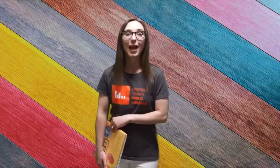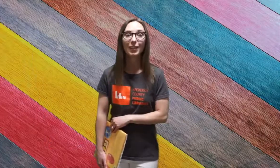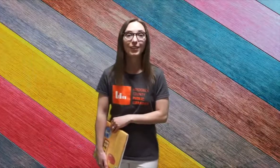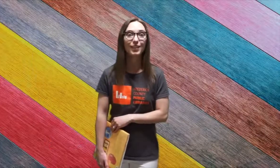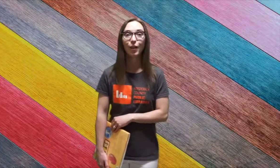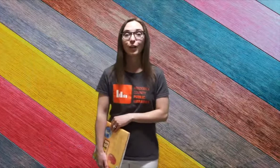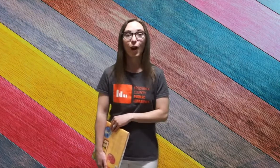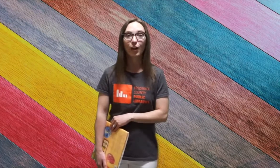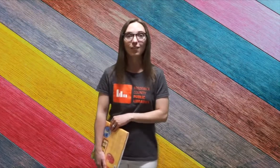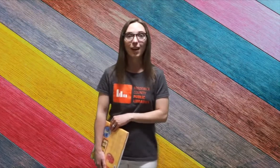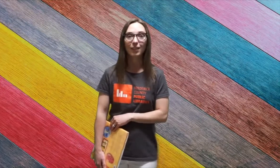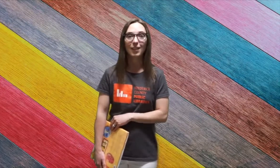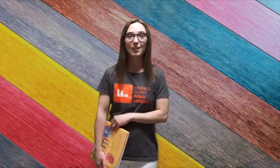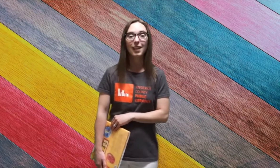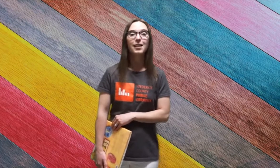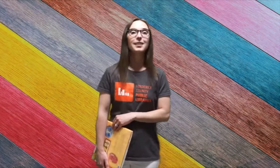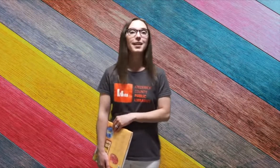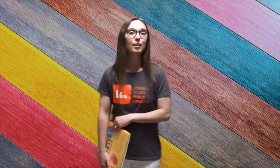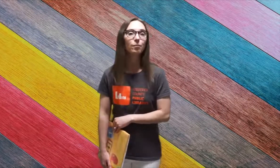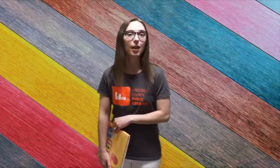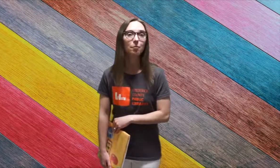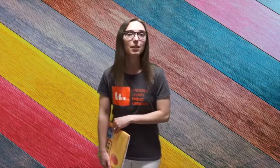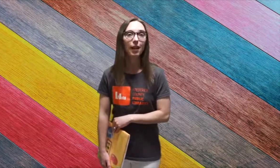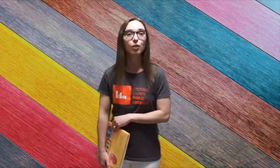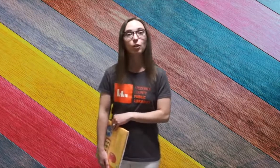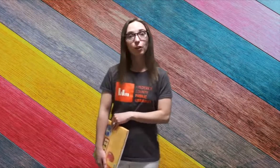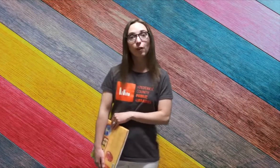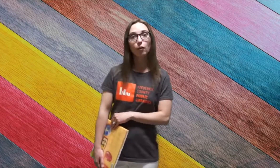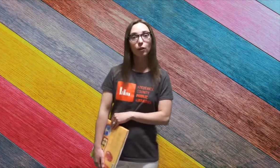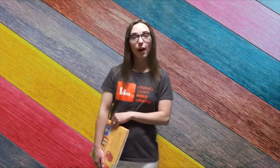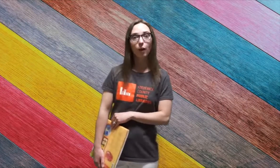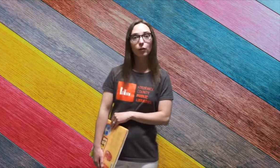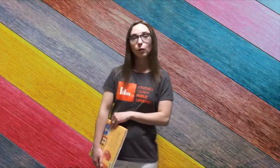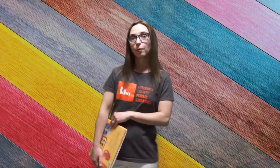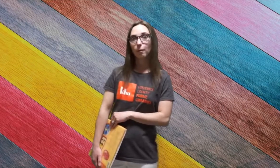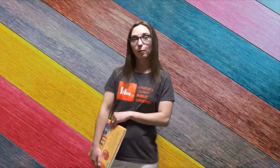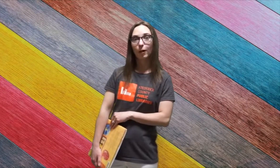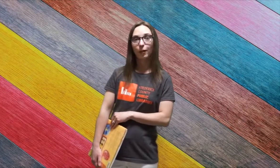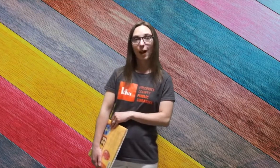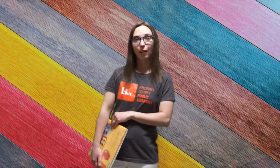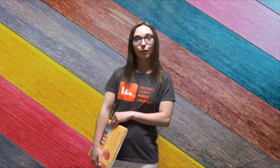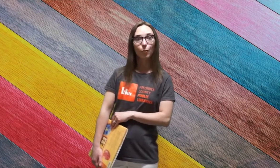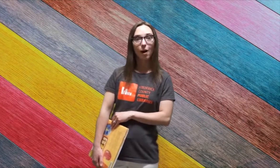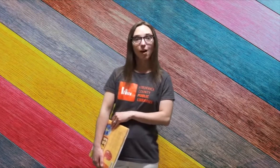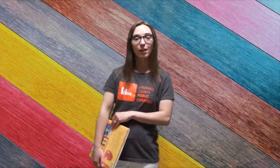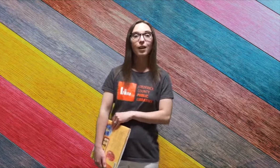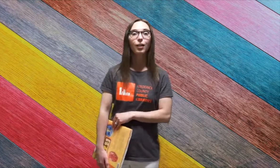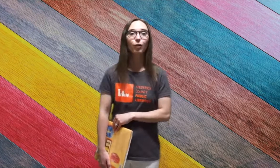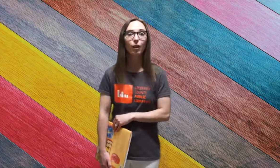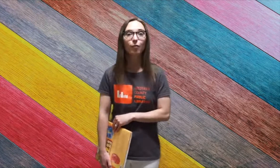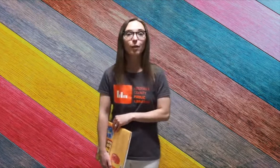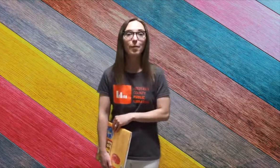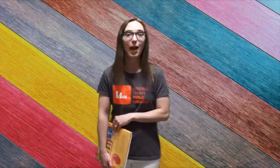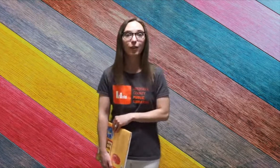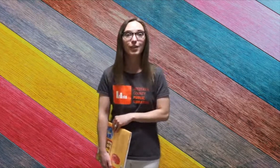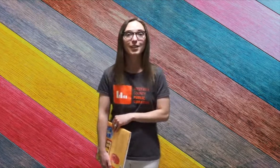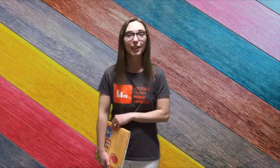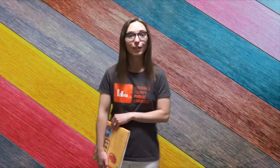Patterns are all around us. Take some time today to look around your house, or maybe while you're out on a walk, look for the patterns that surround